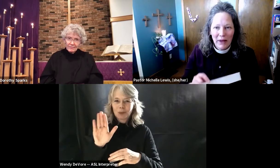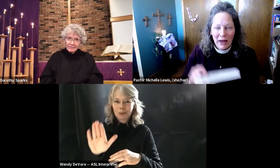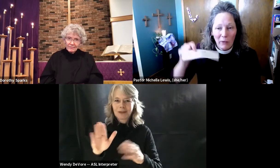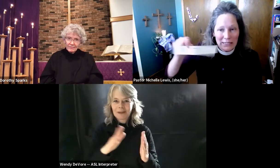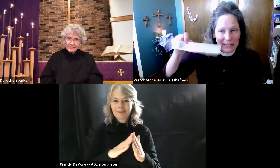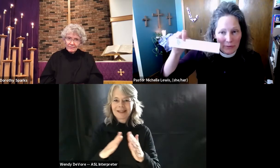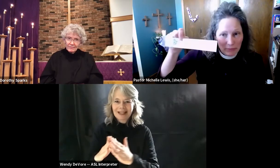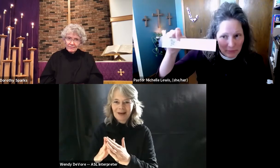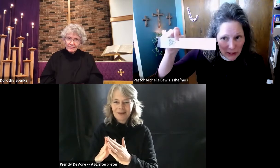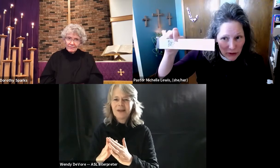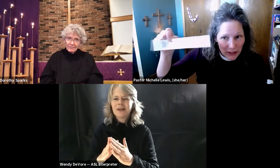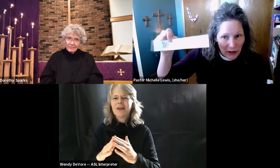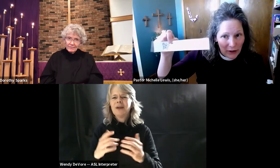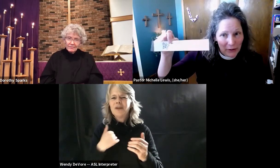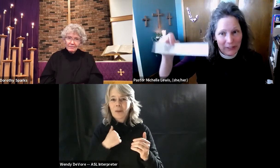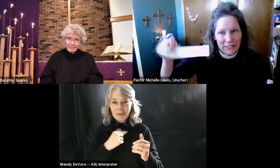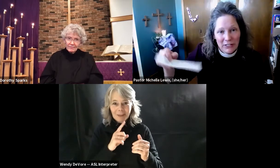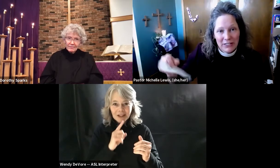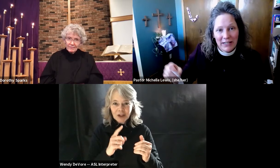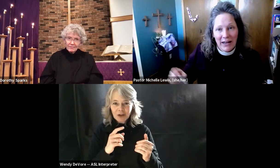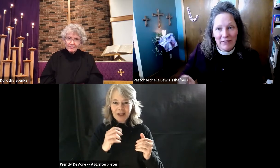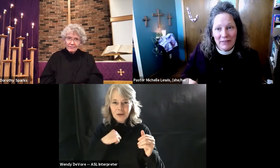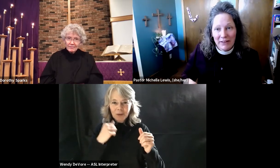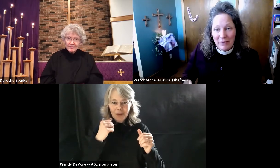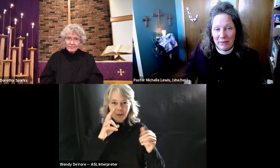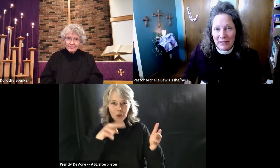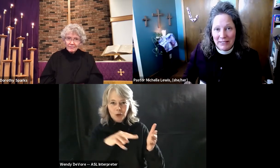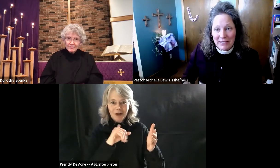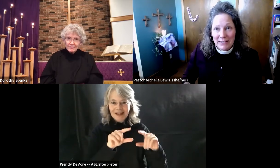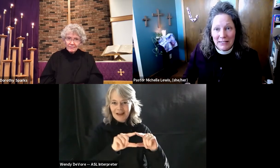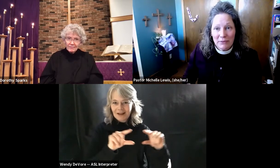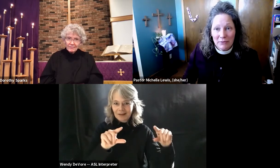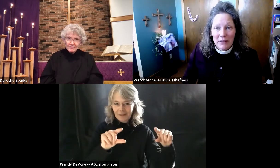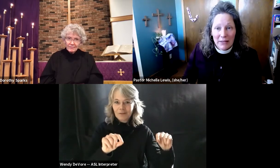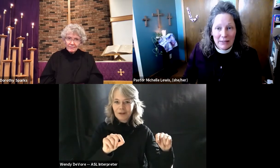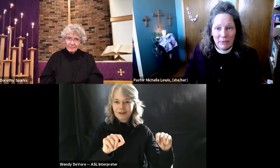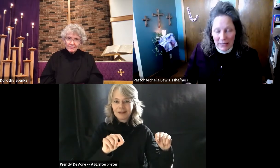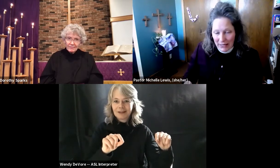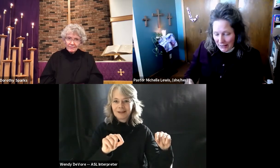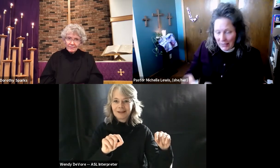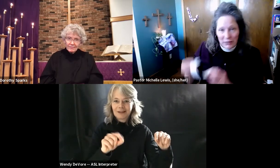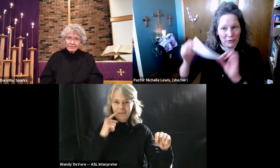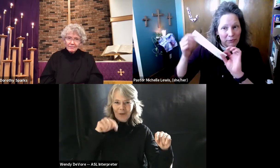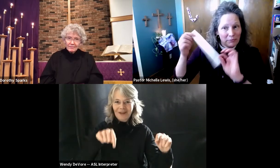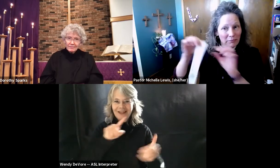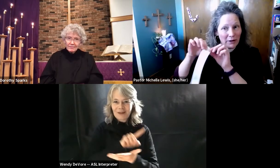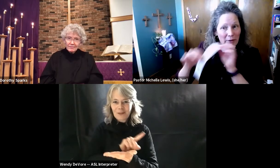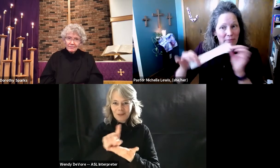So I wanted to make sure to call your attention to that in this next week, and that